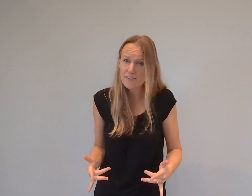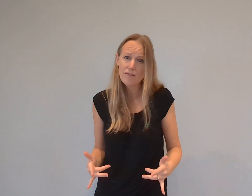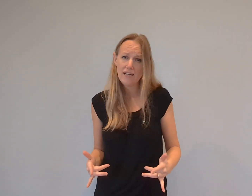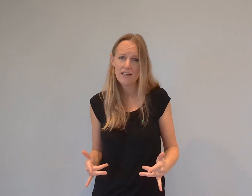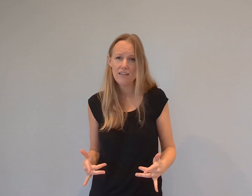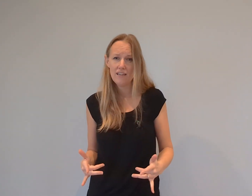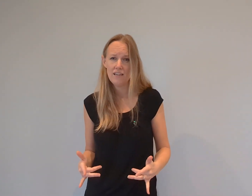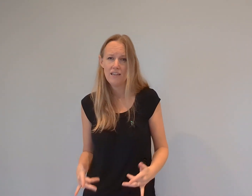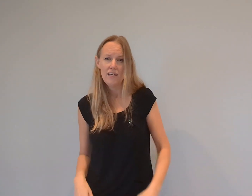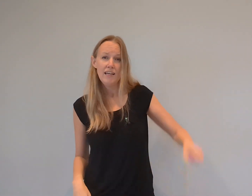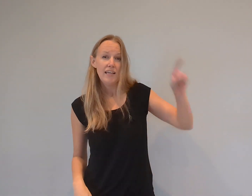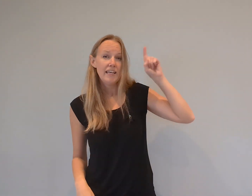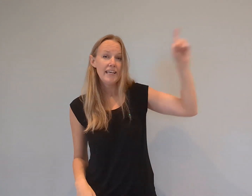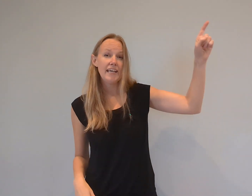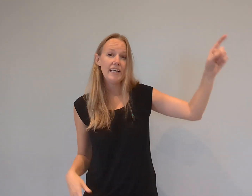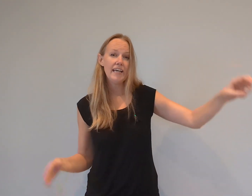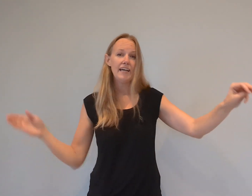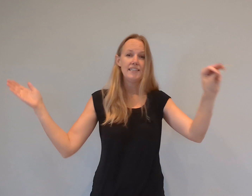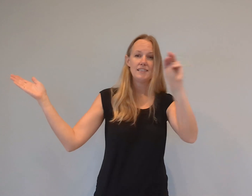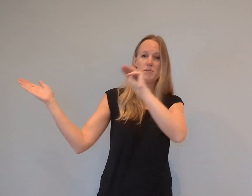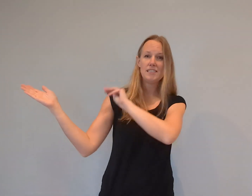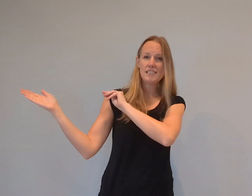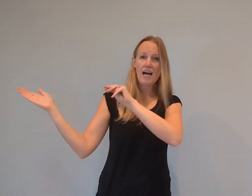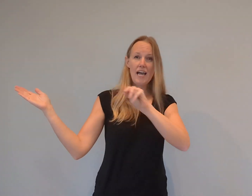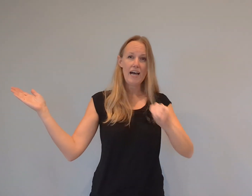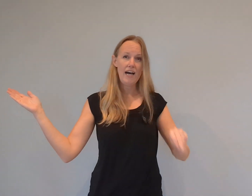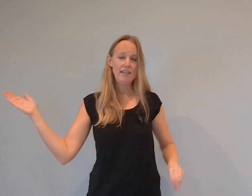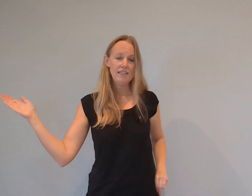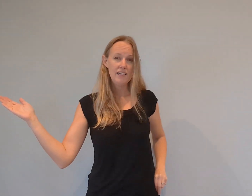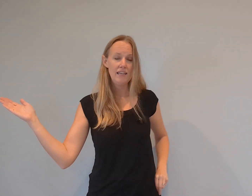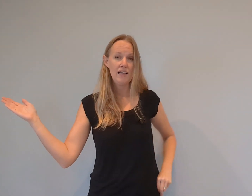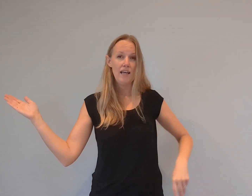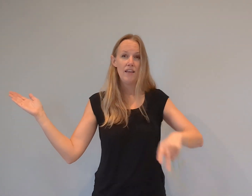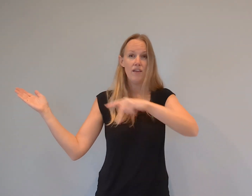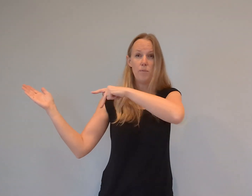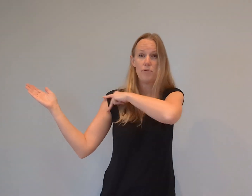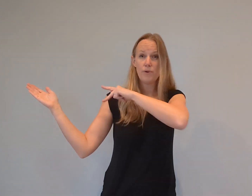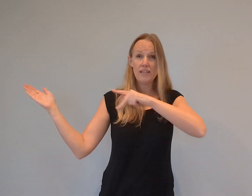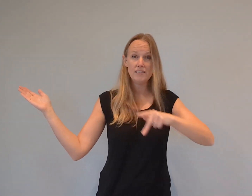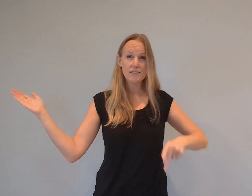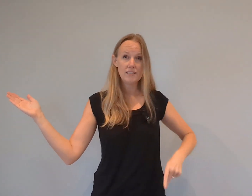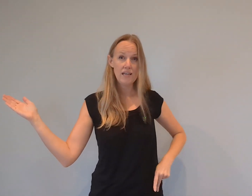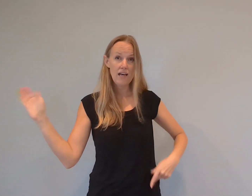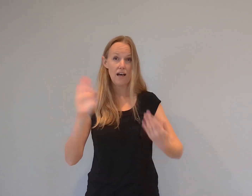Suffering. He is the Messiah, the Prince